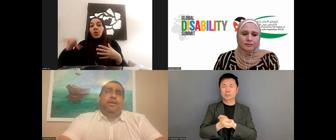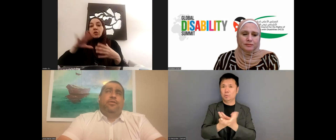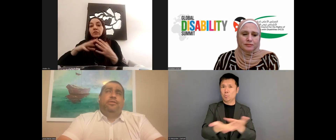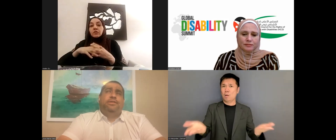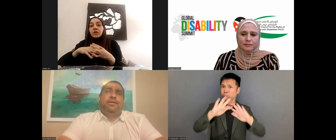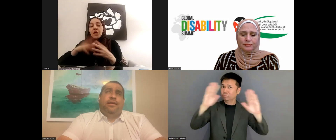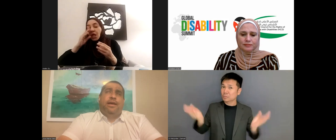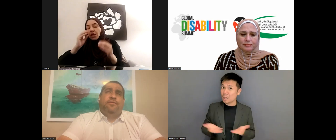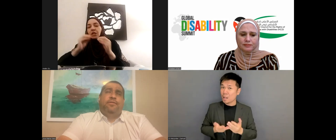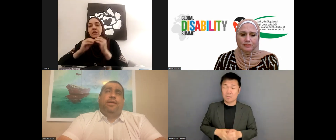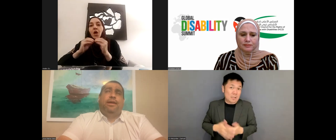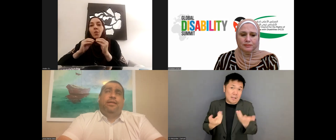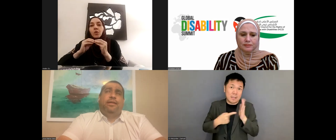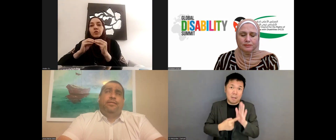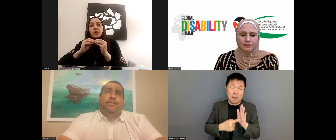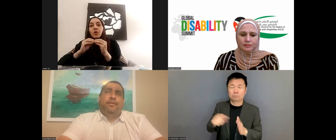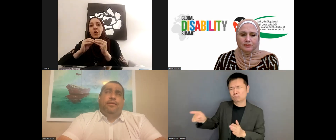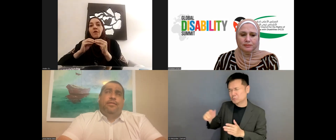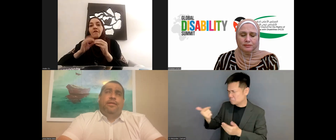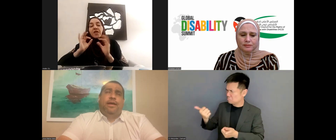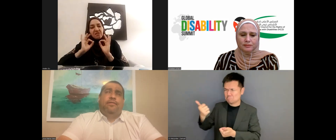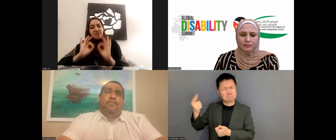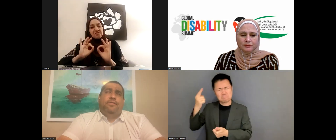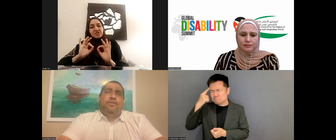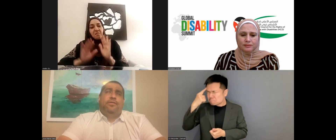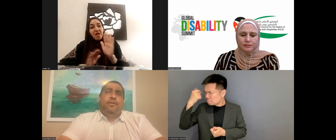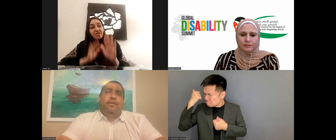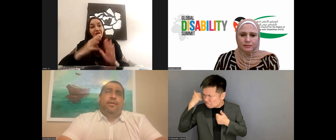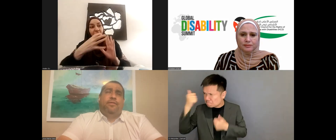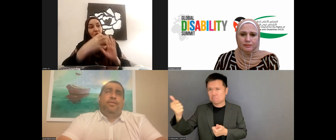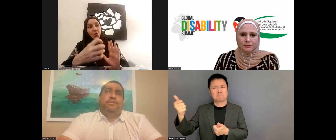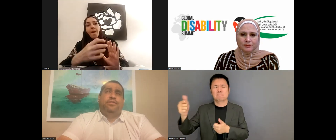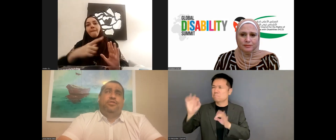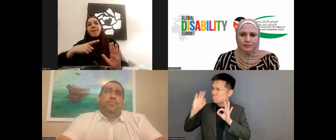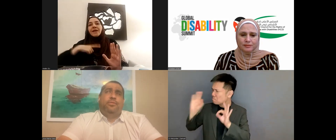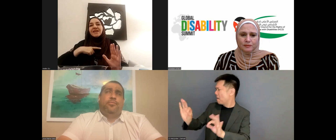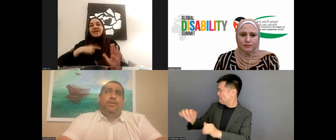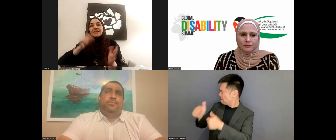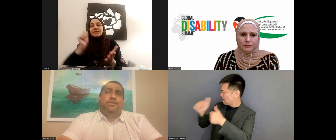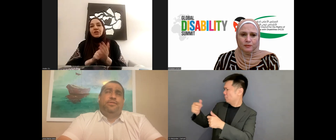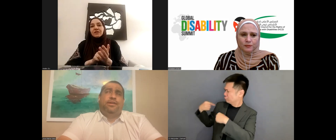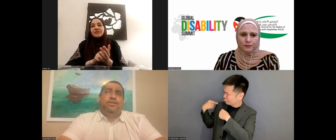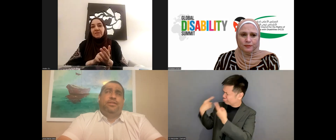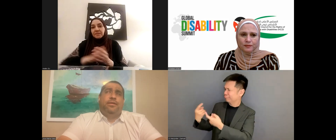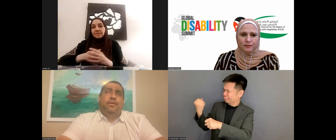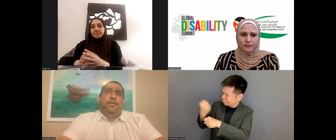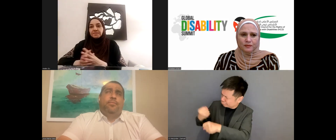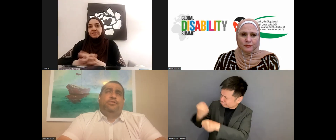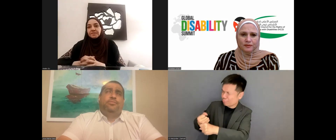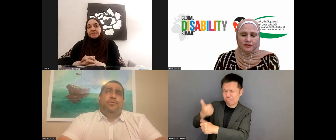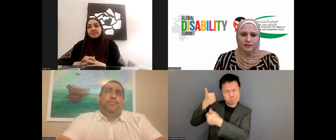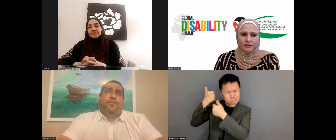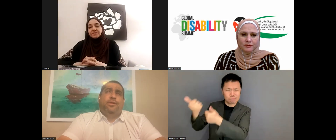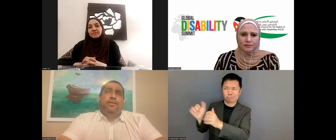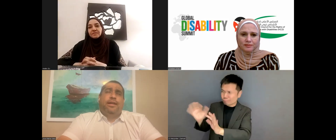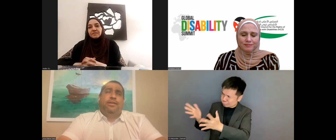are stakeholders that have great ideas, that have done a fantastic job on one specific agenda, but